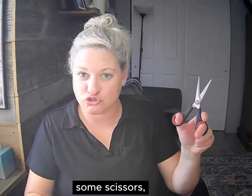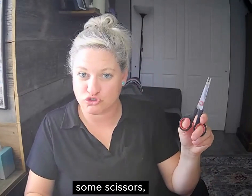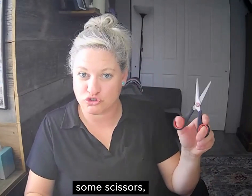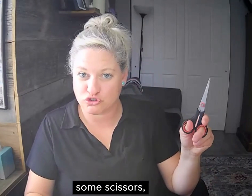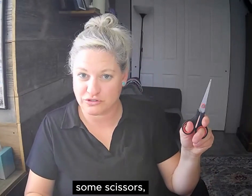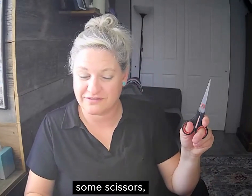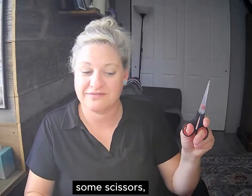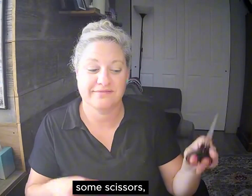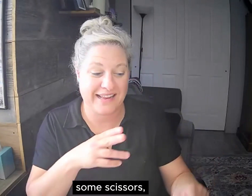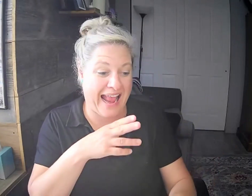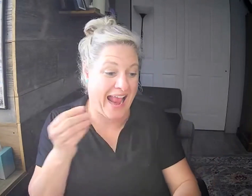some scissors,